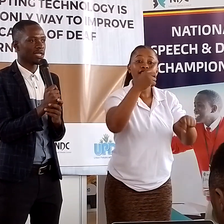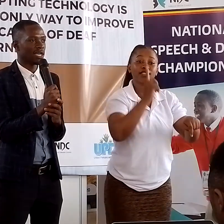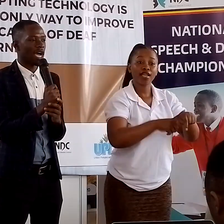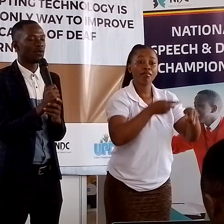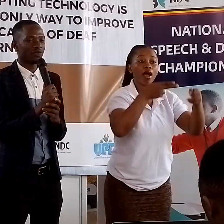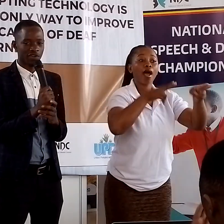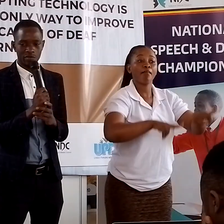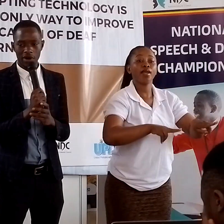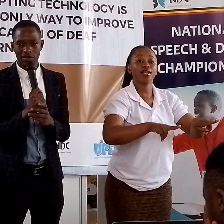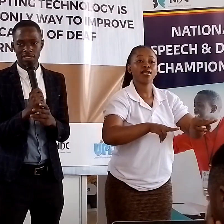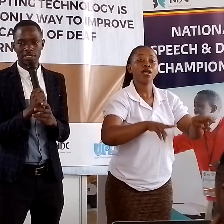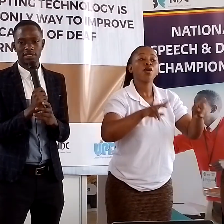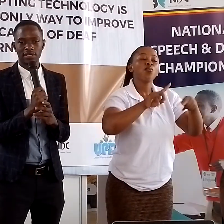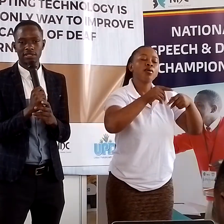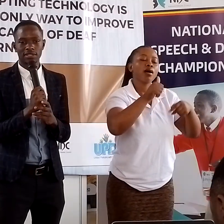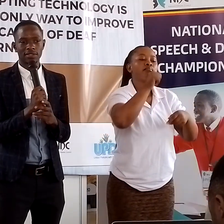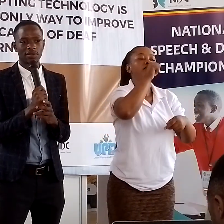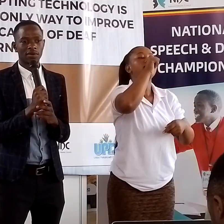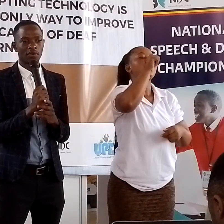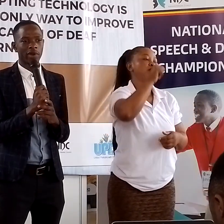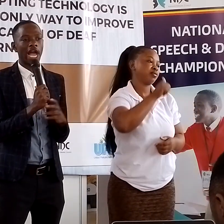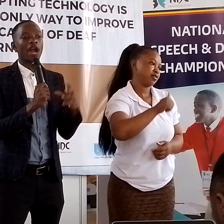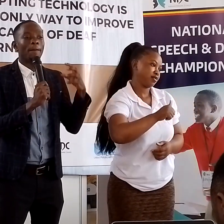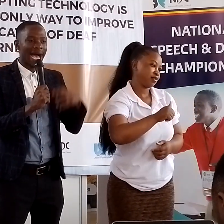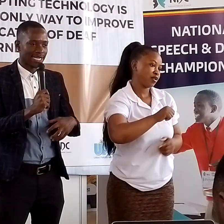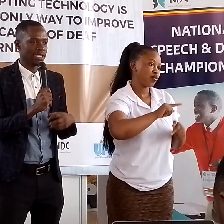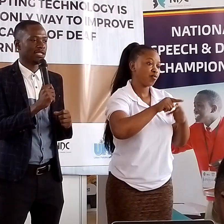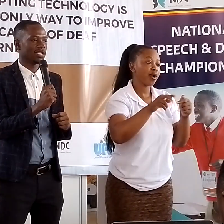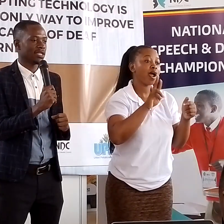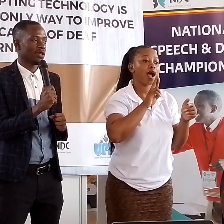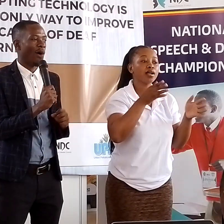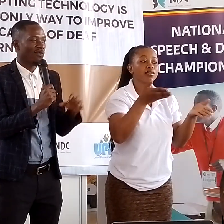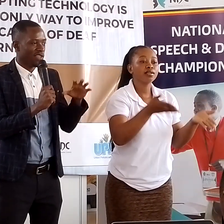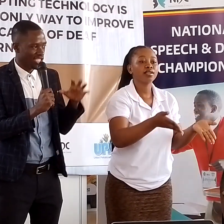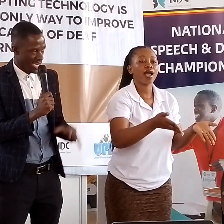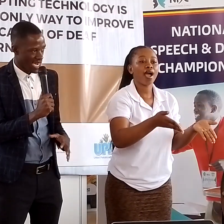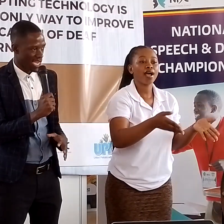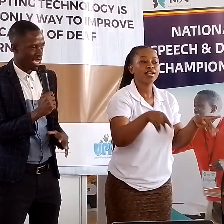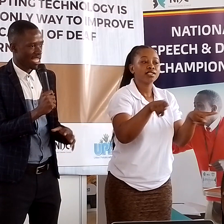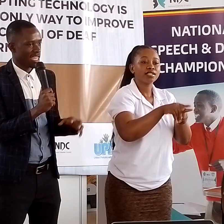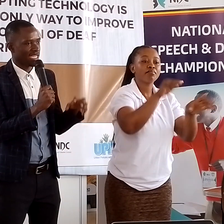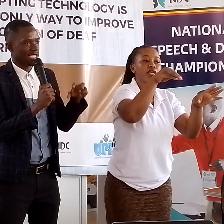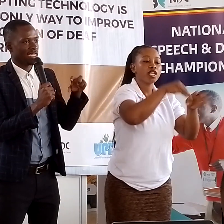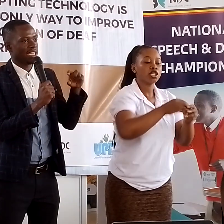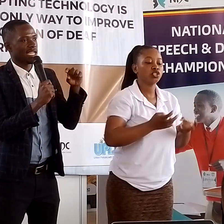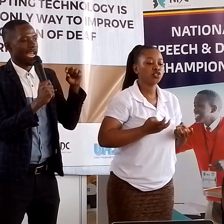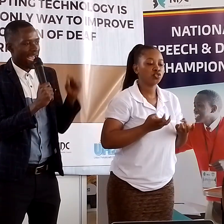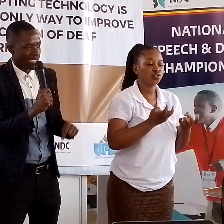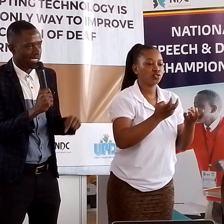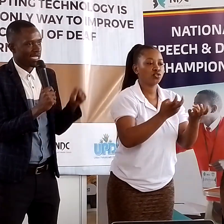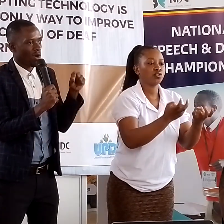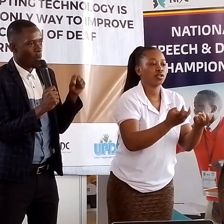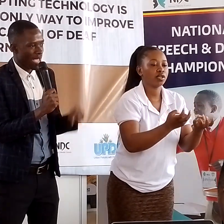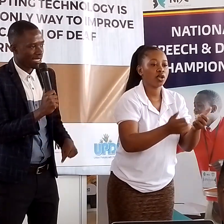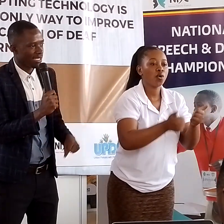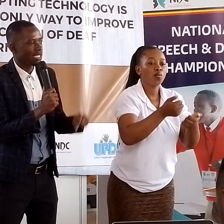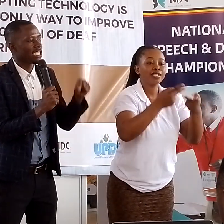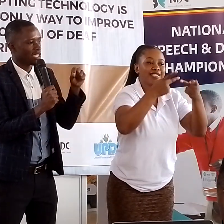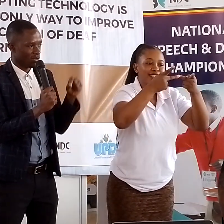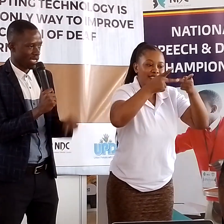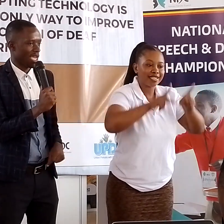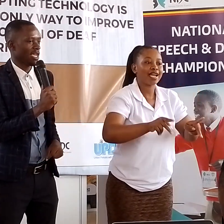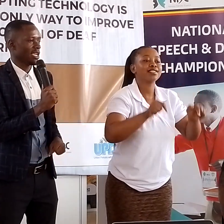happening, and we're very proud that we are part of the journey that has